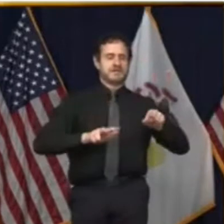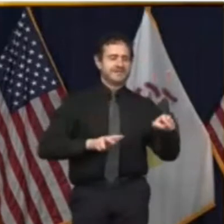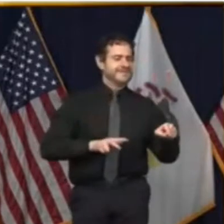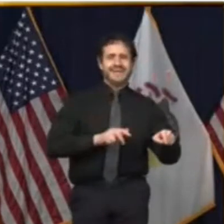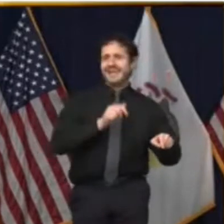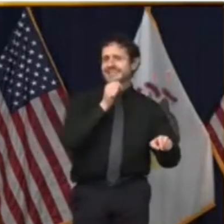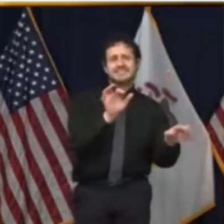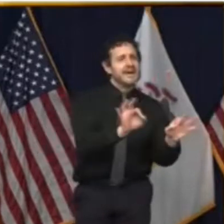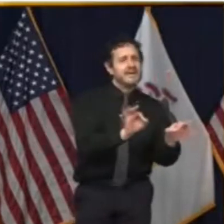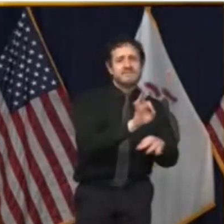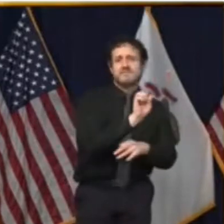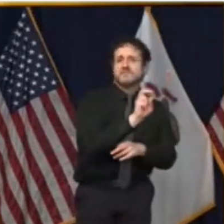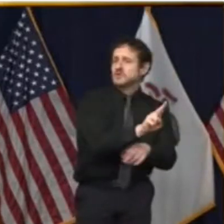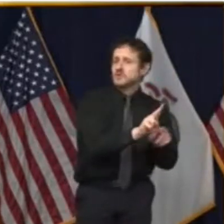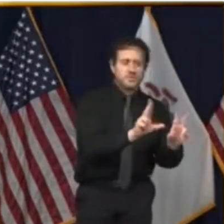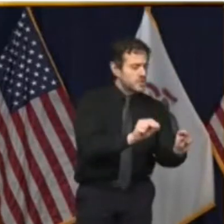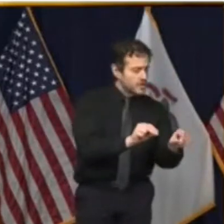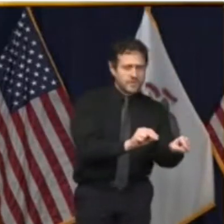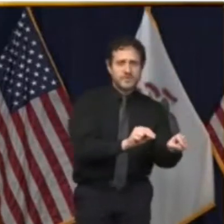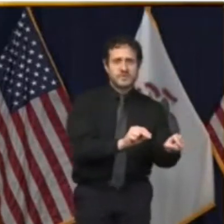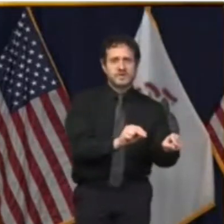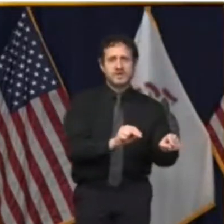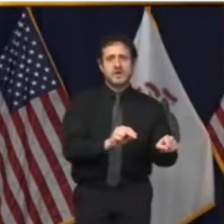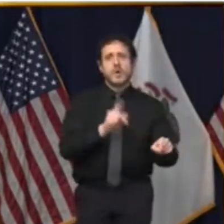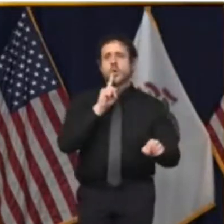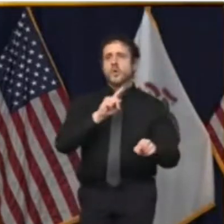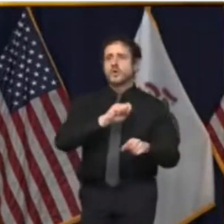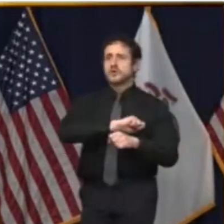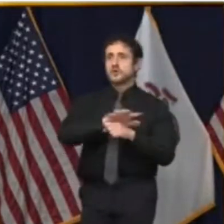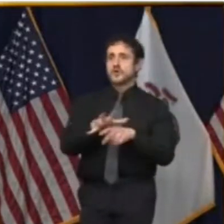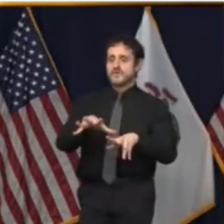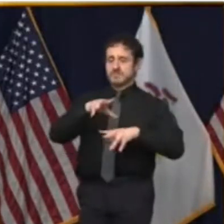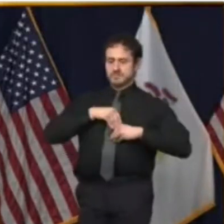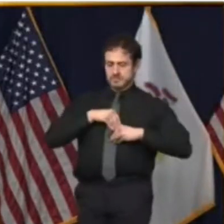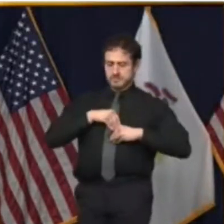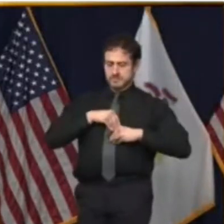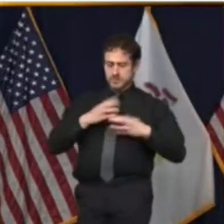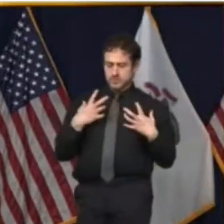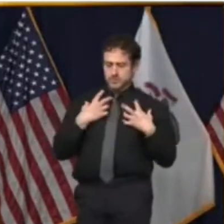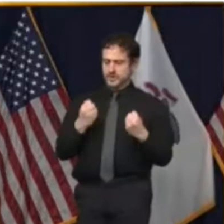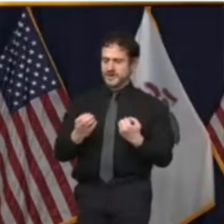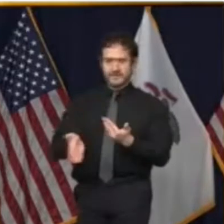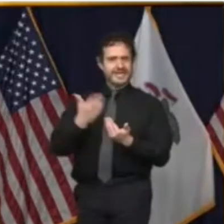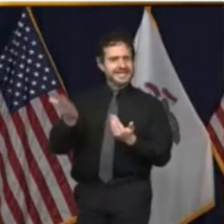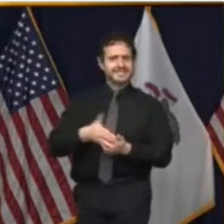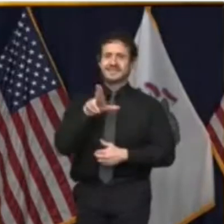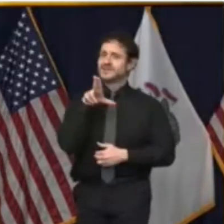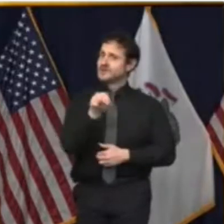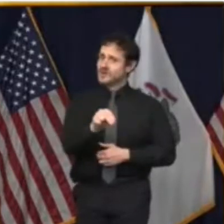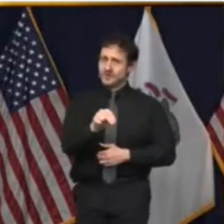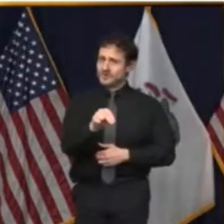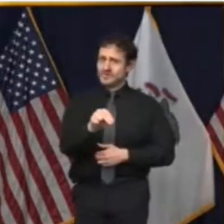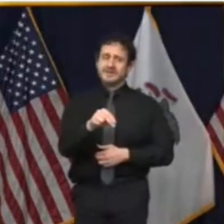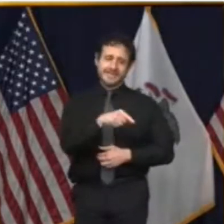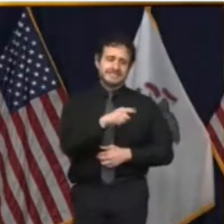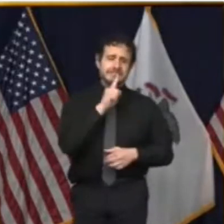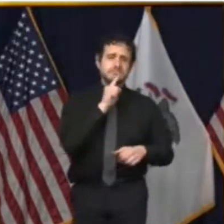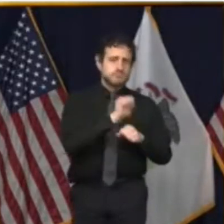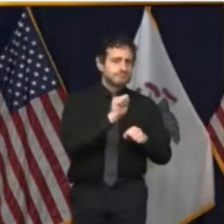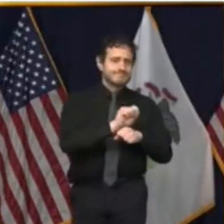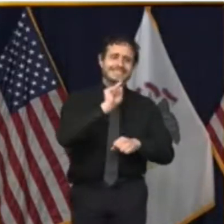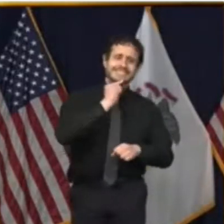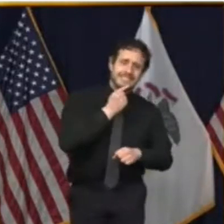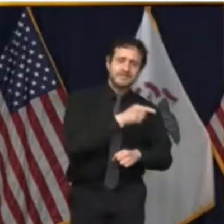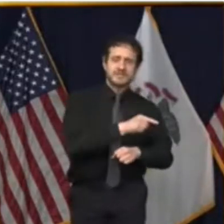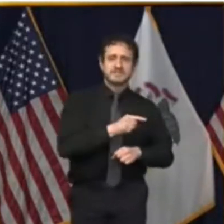It's not something that you can easily recover from. I have spent the majority of my